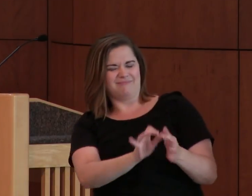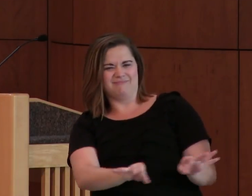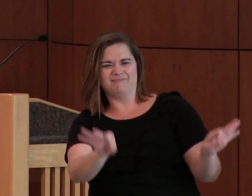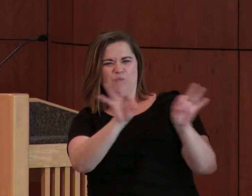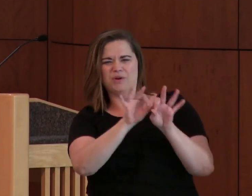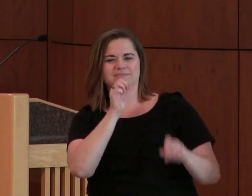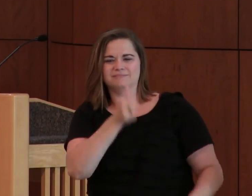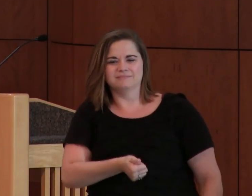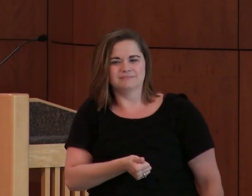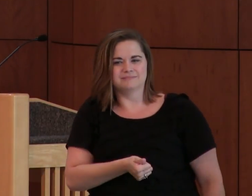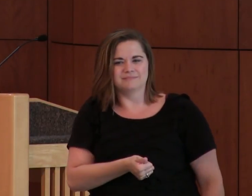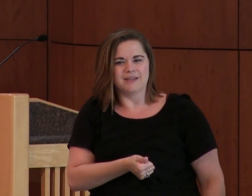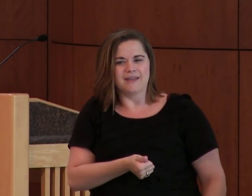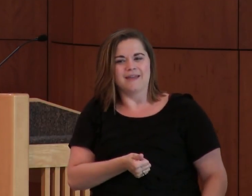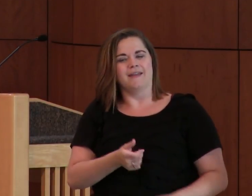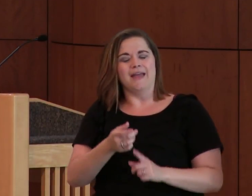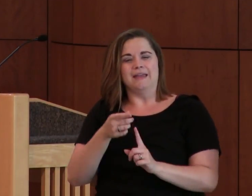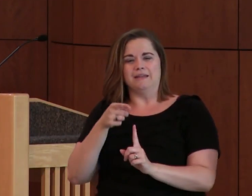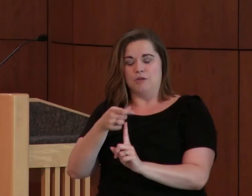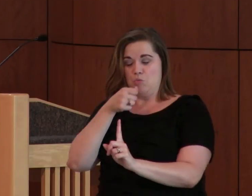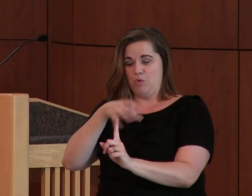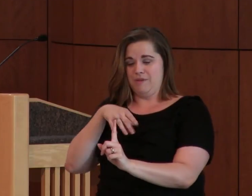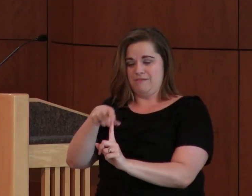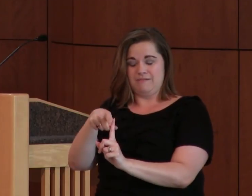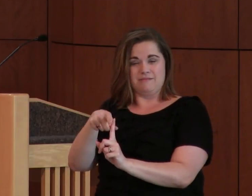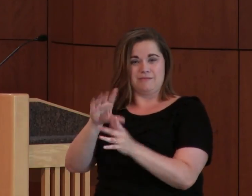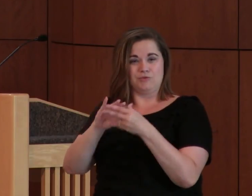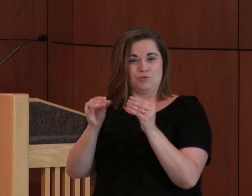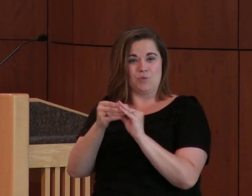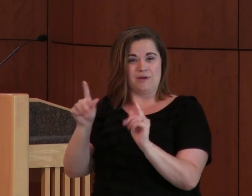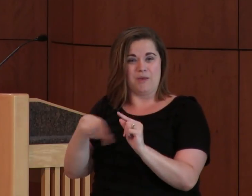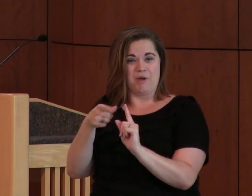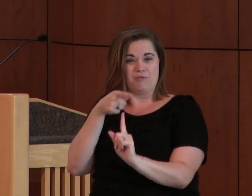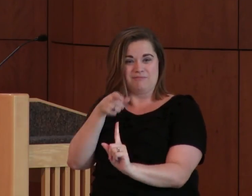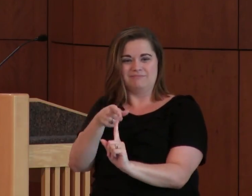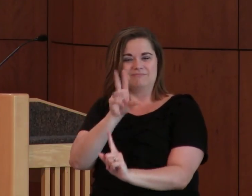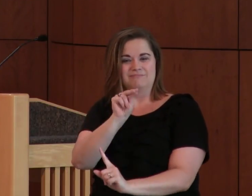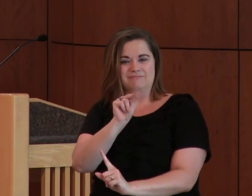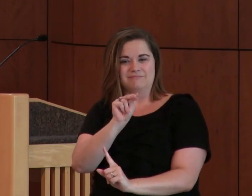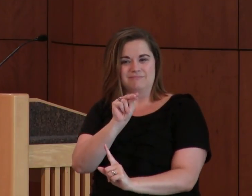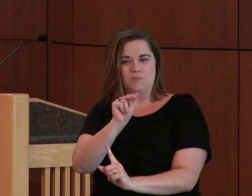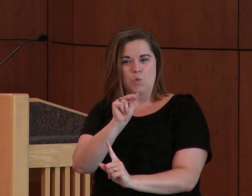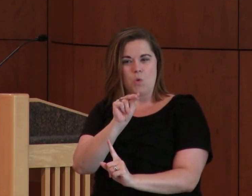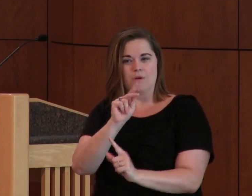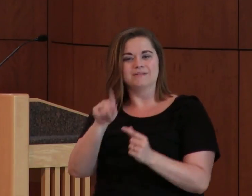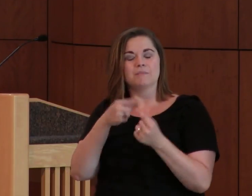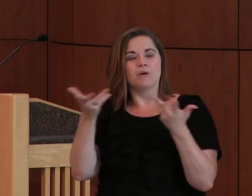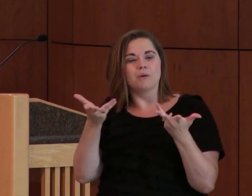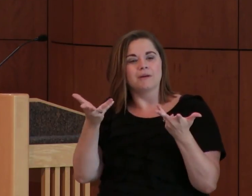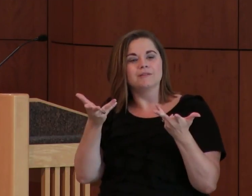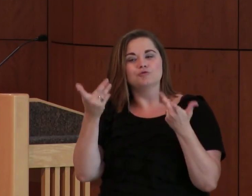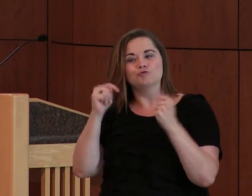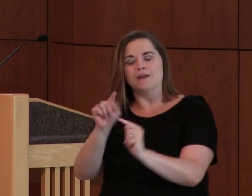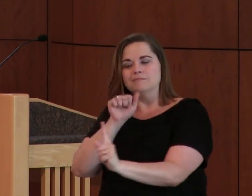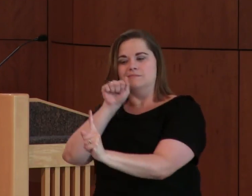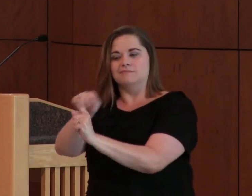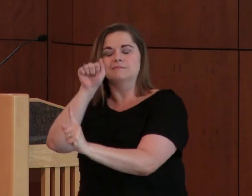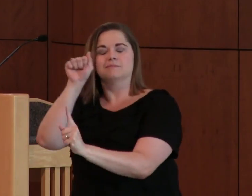about the woman. The story is about the trap that is being set for Jesus. And so